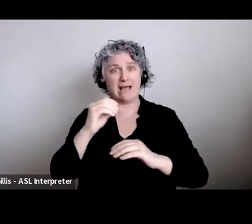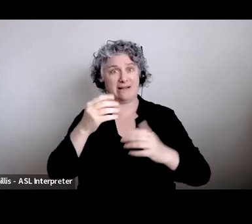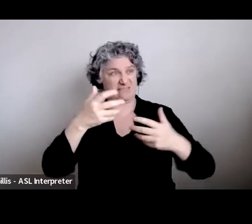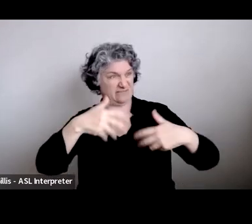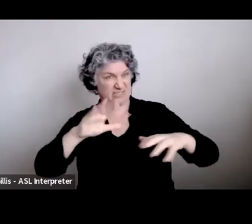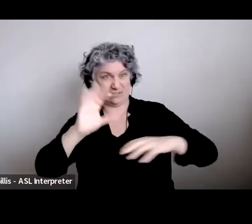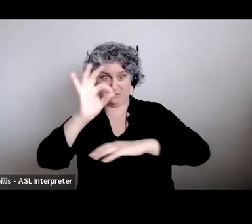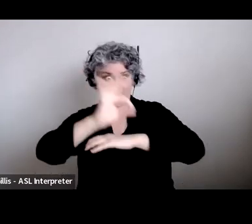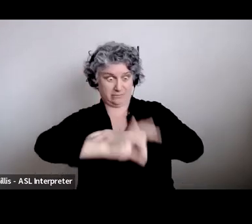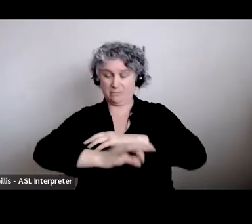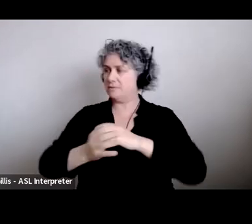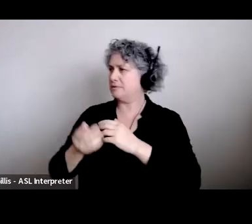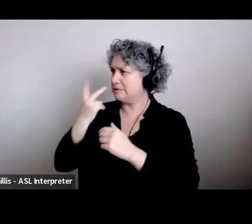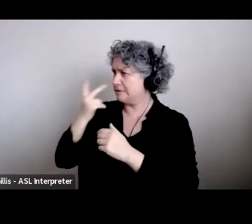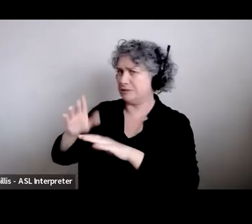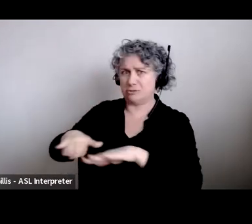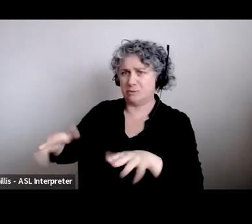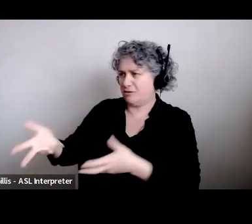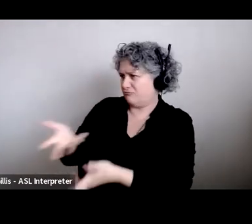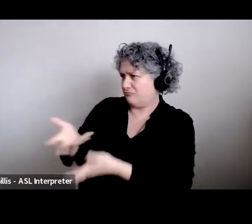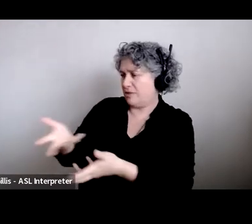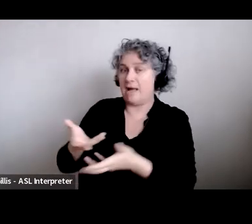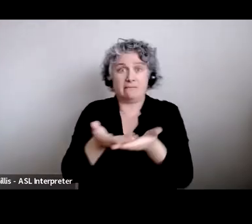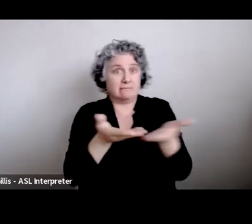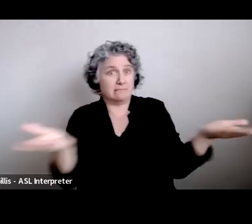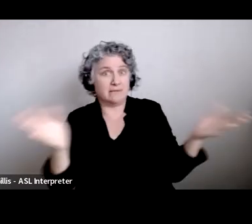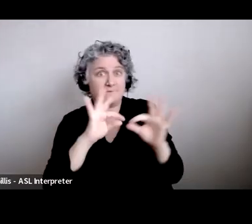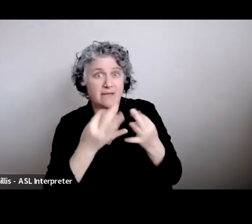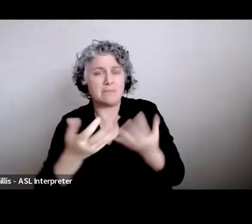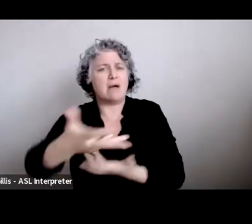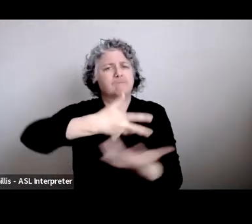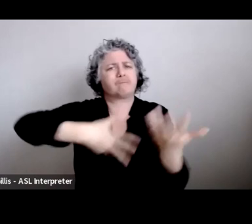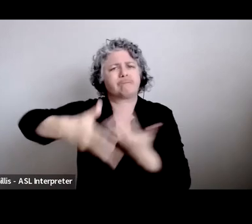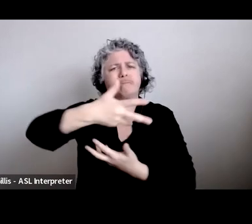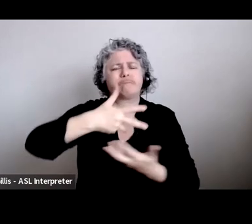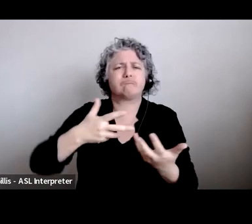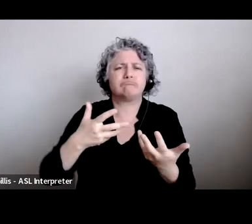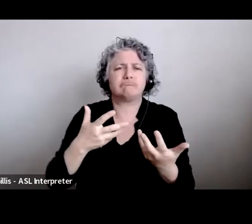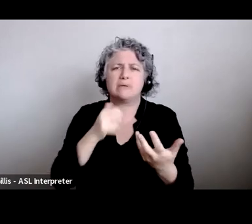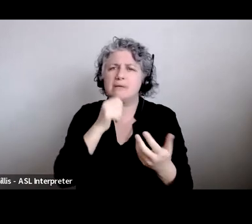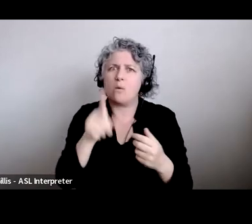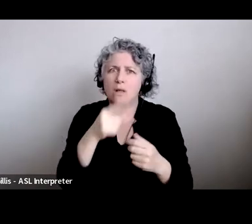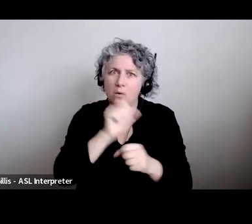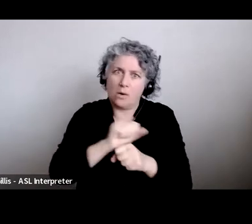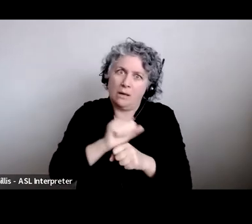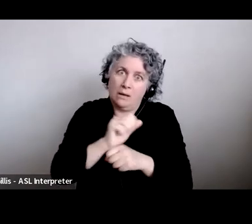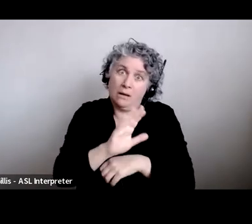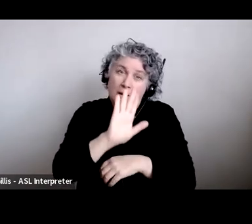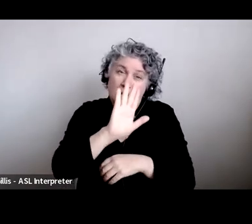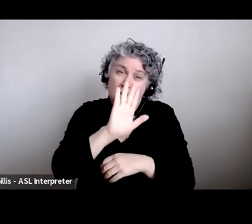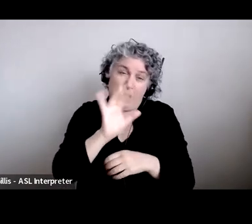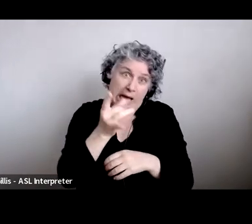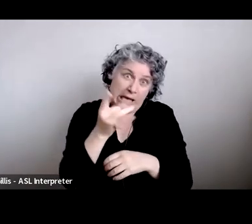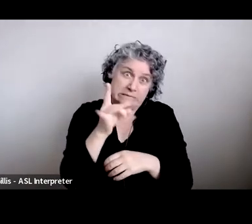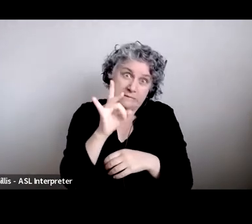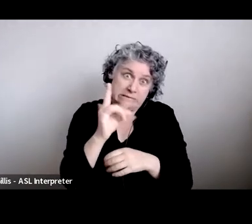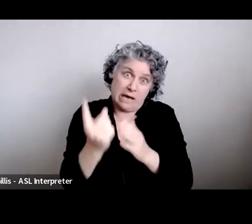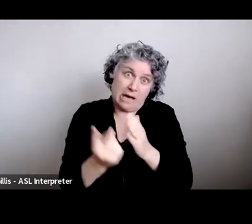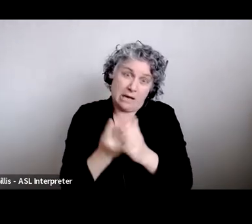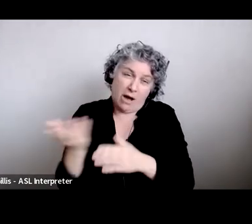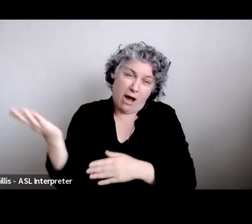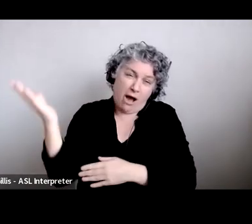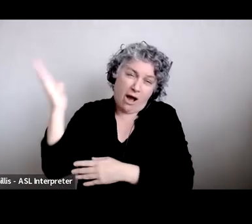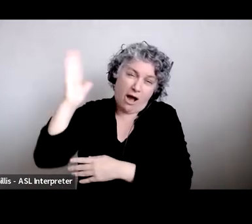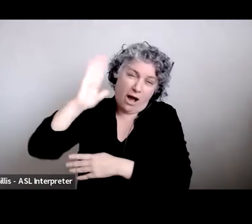and she wanted to make sure other people also had that ability. Now, I've talked to a lot of people in the theater over the years, often